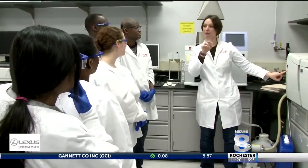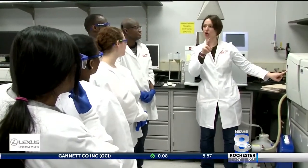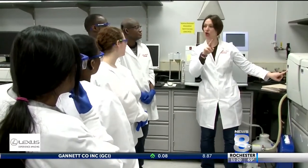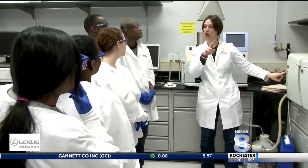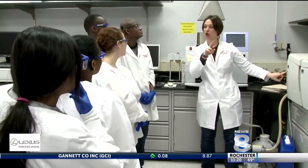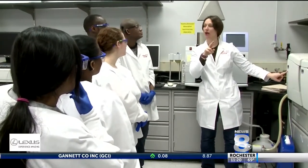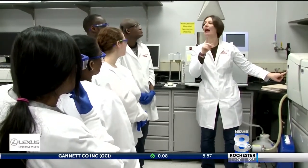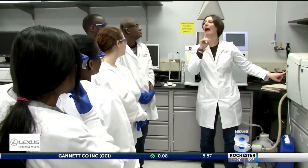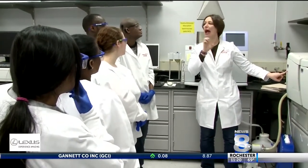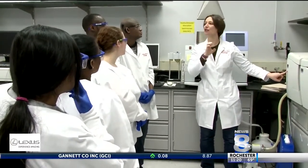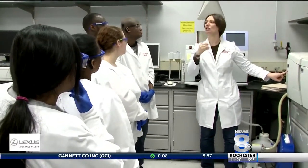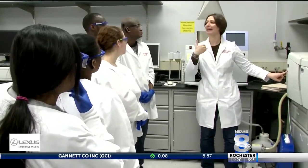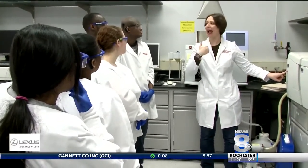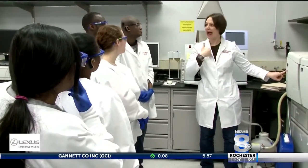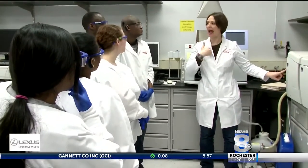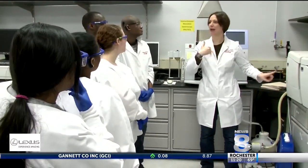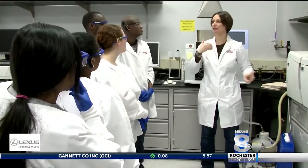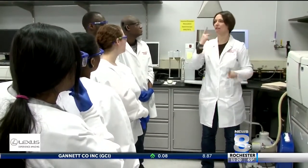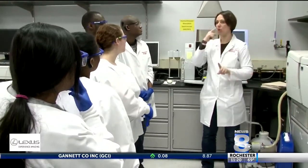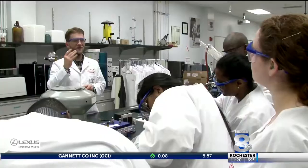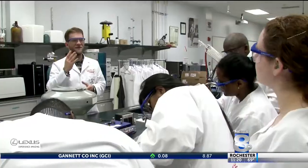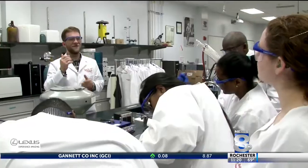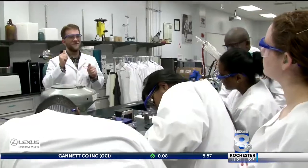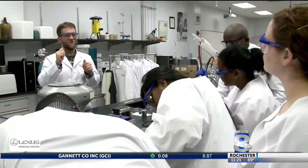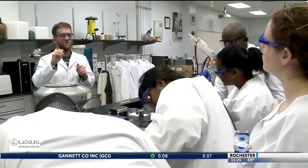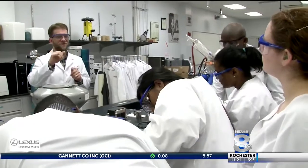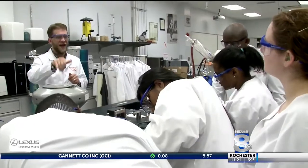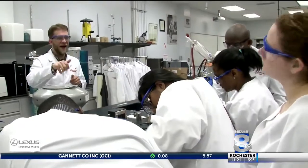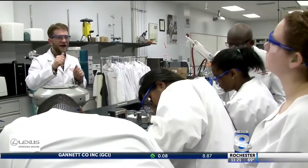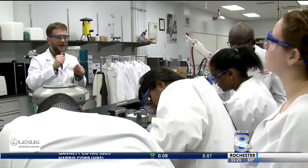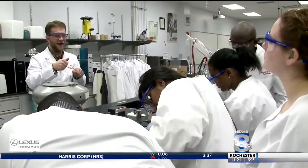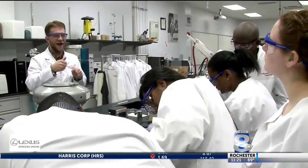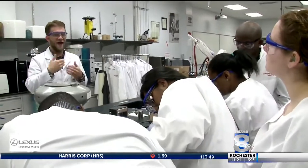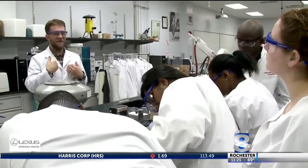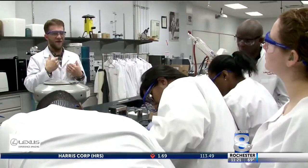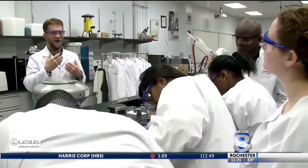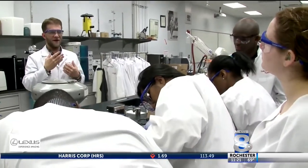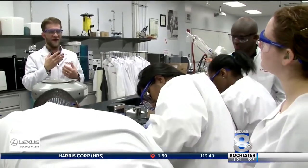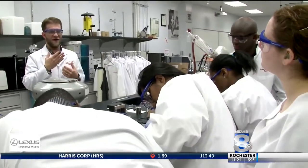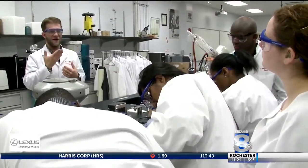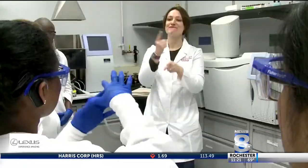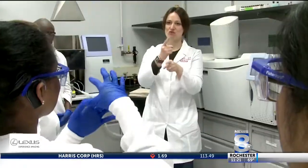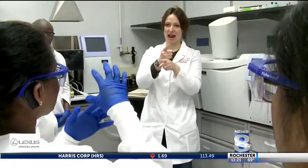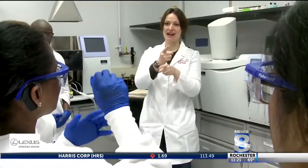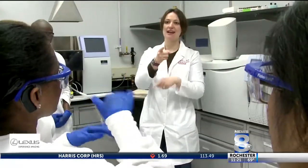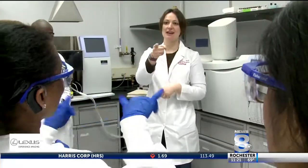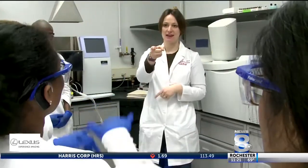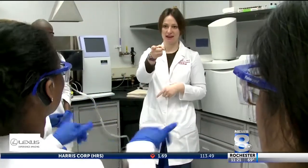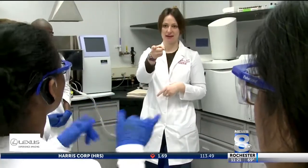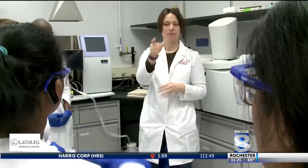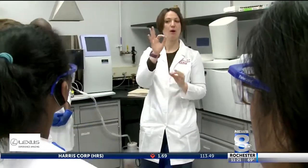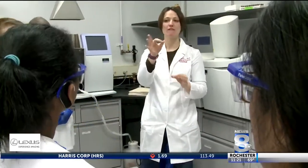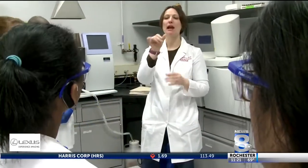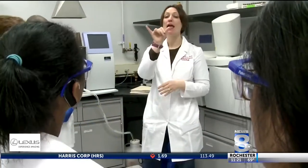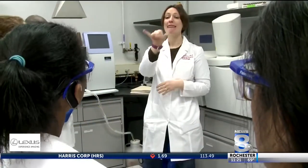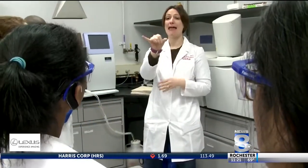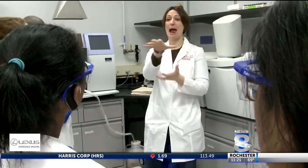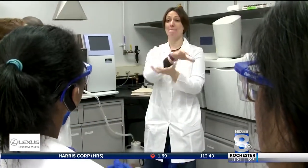Research Initiatives for Science Enhancements, or RISE, to help the minorities. This grant is the first RISE grant specifically